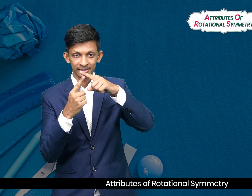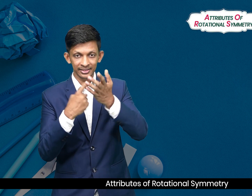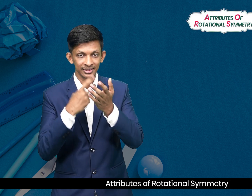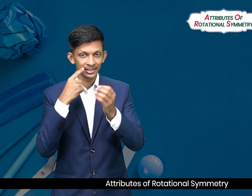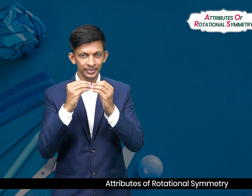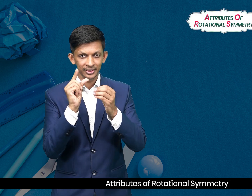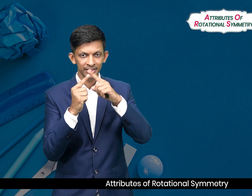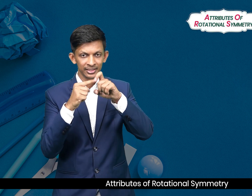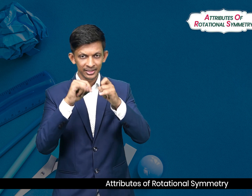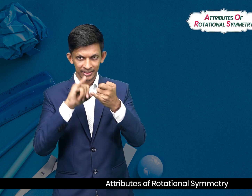Attributes of rotational symmetry.